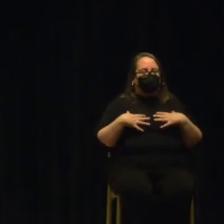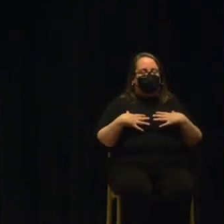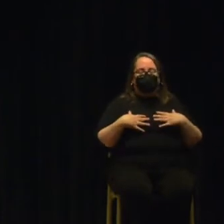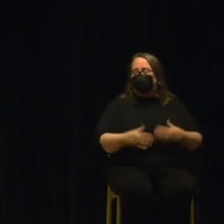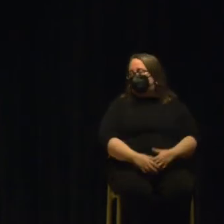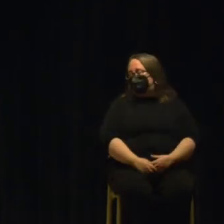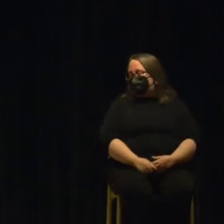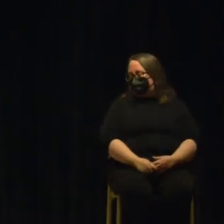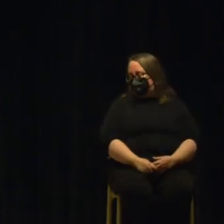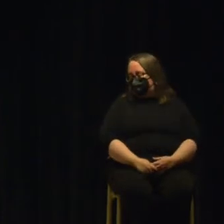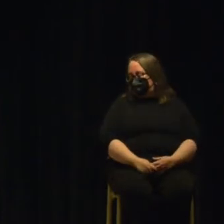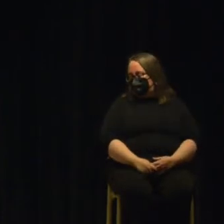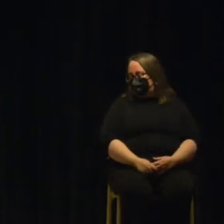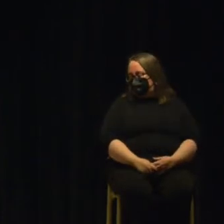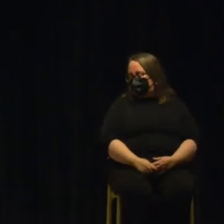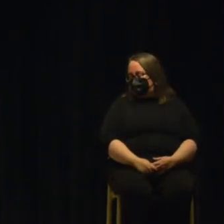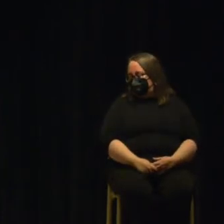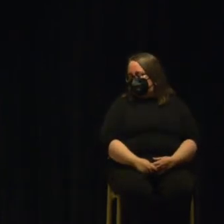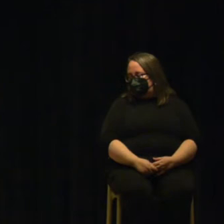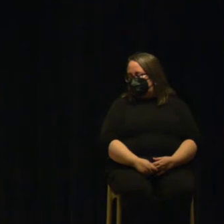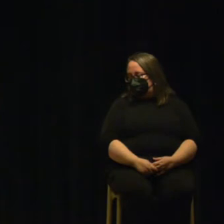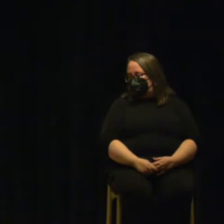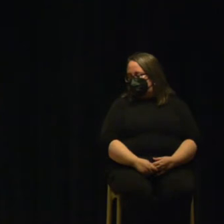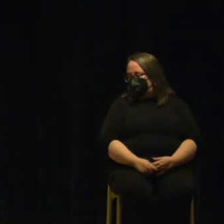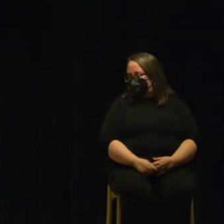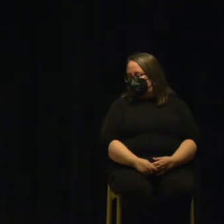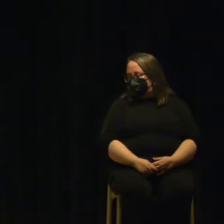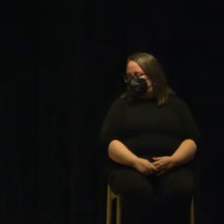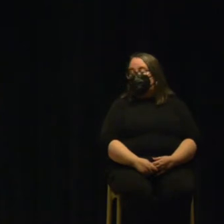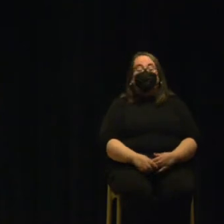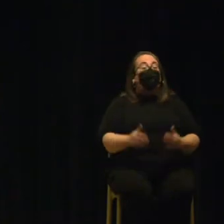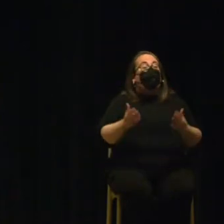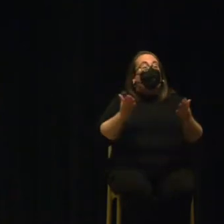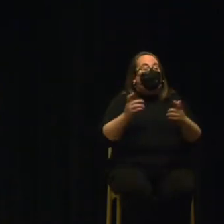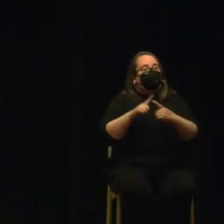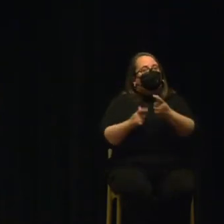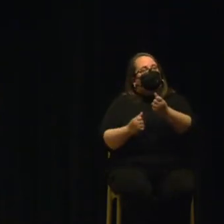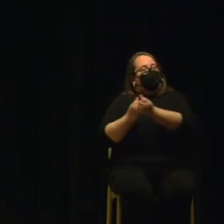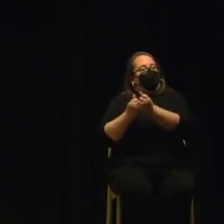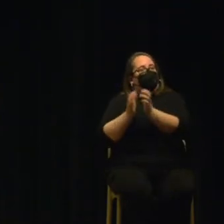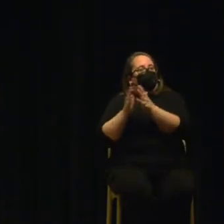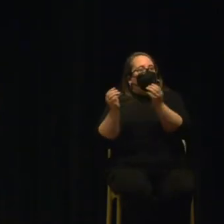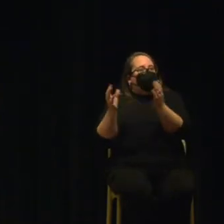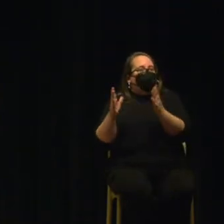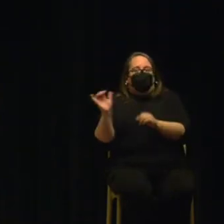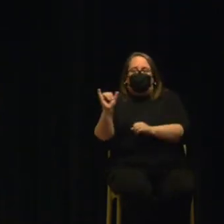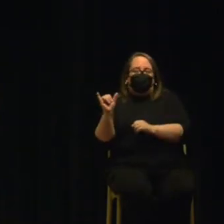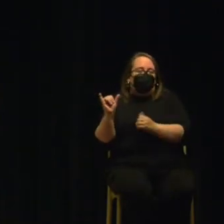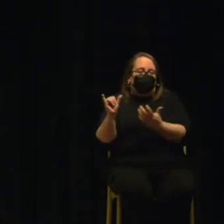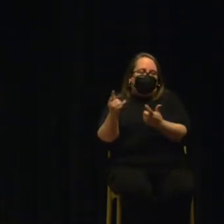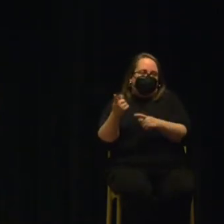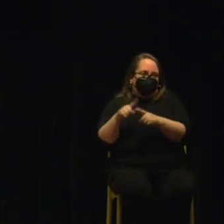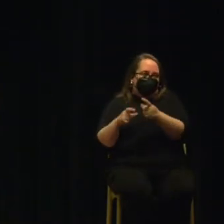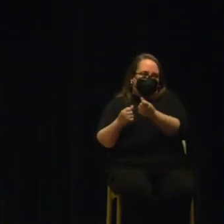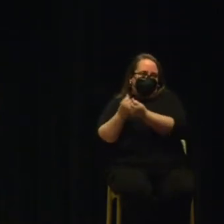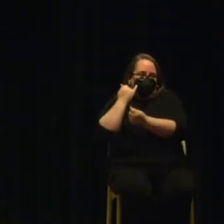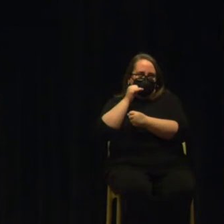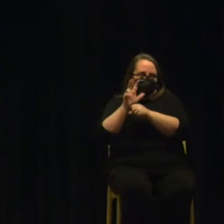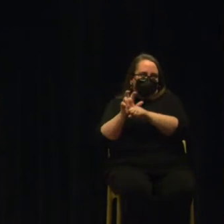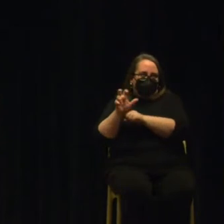also, we need to support the booksellers too. And we need to support the booksellers, and they can't be supported if we don't put our money in it. Yes.